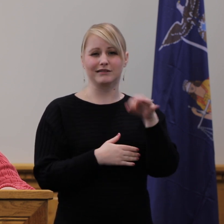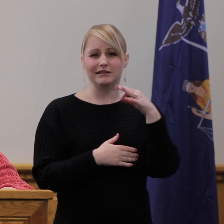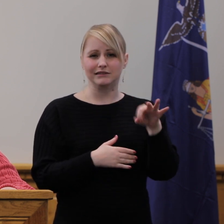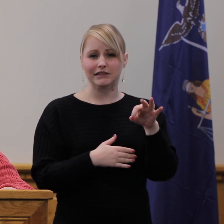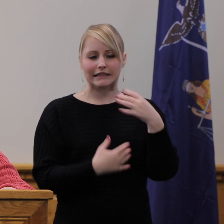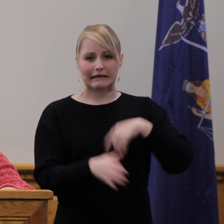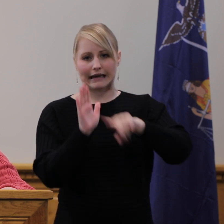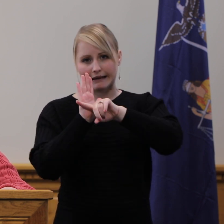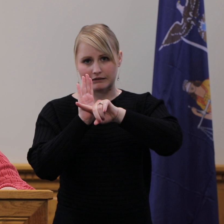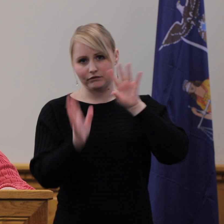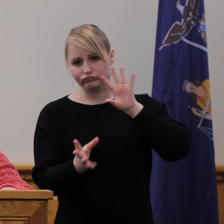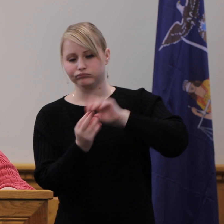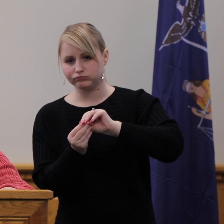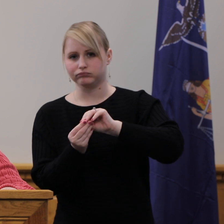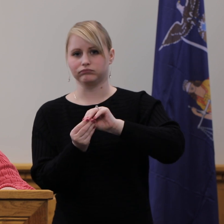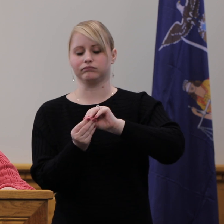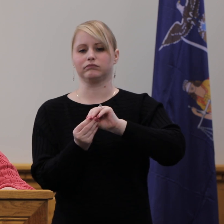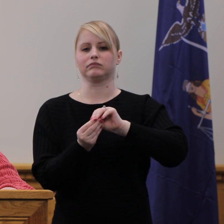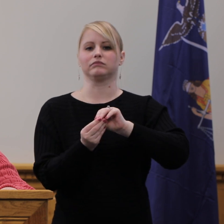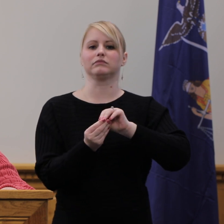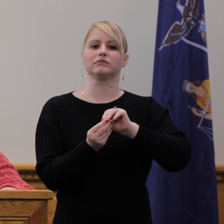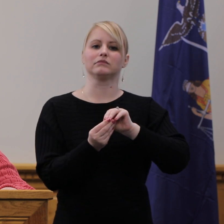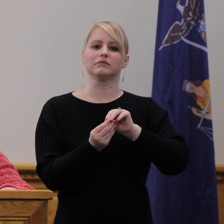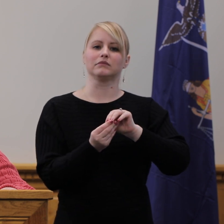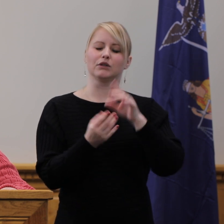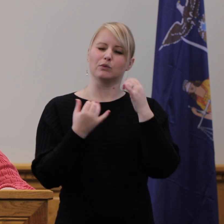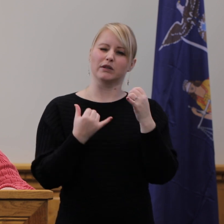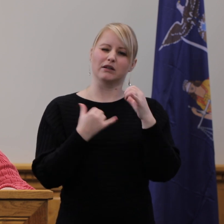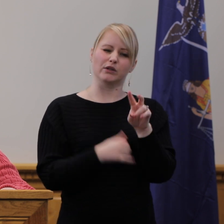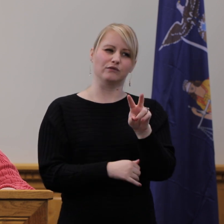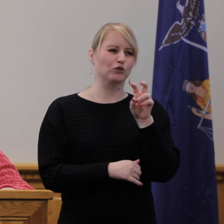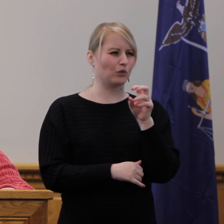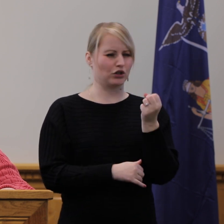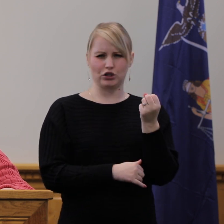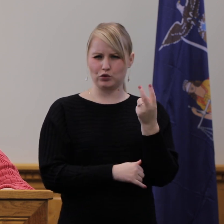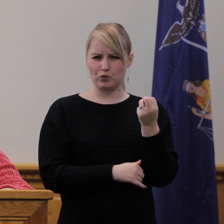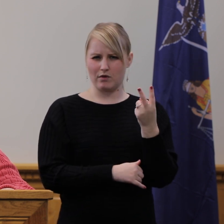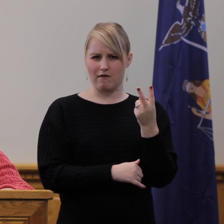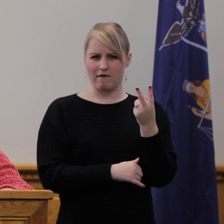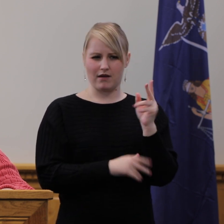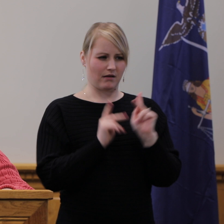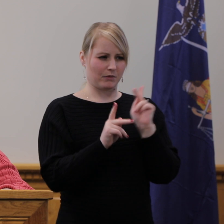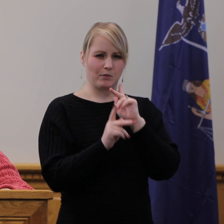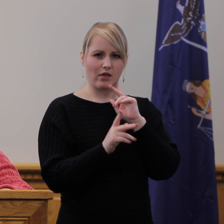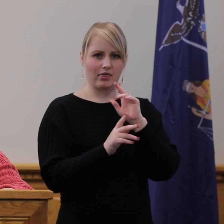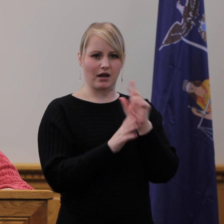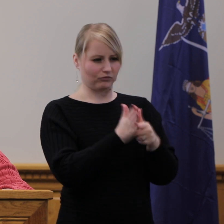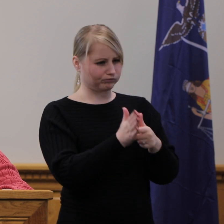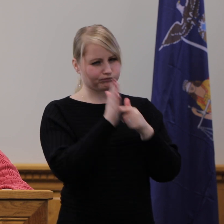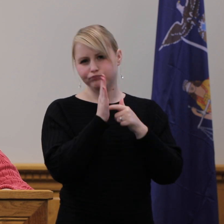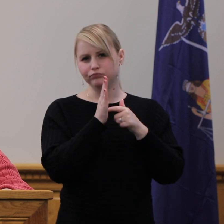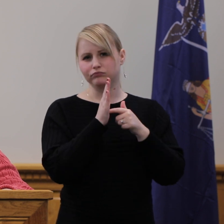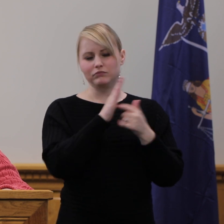60,119 negative test results, and we currently have 212 residents in mandatory quarantine